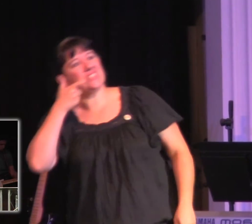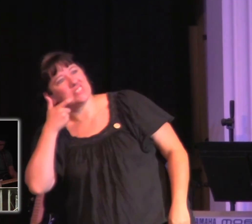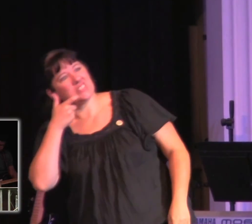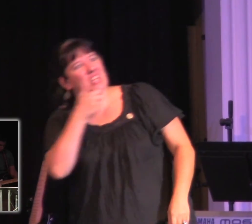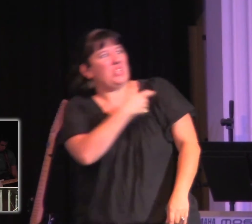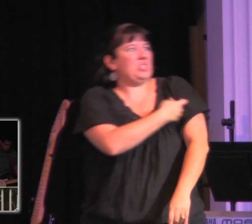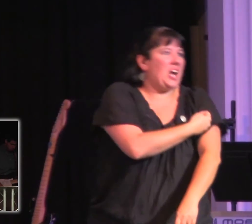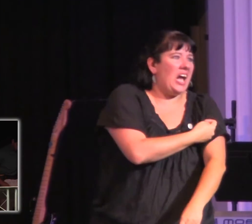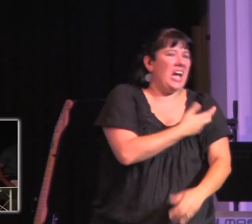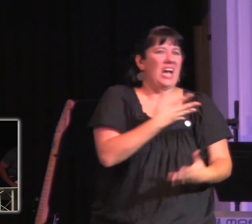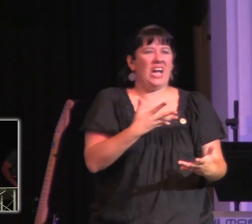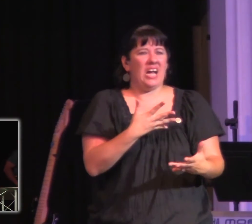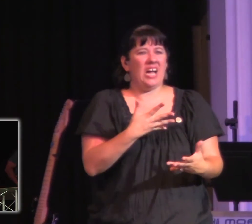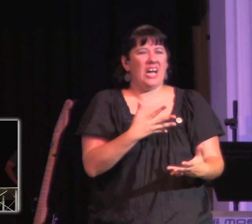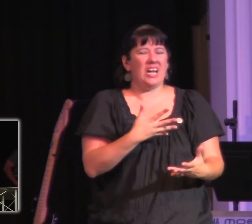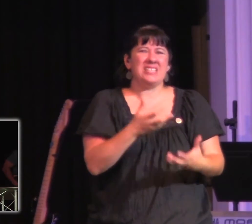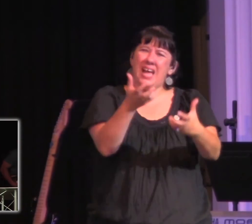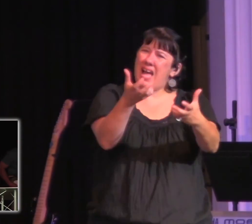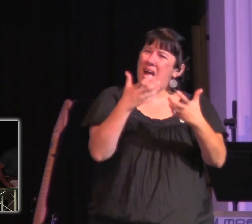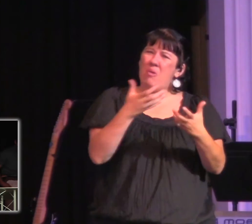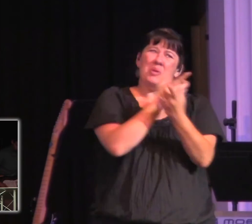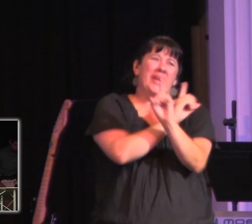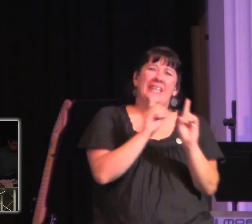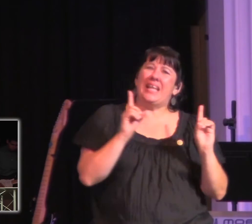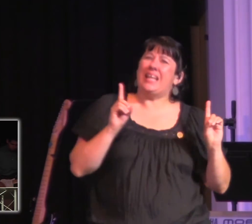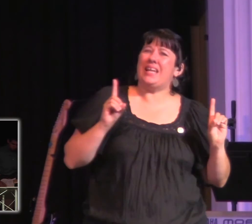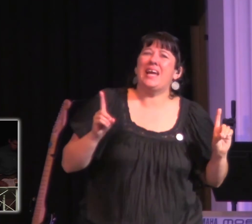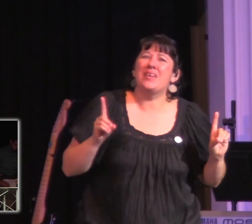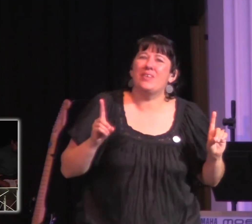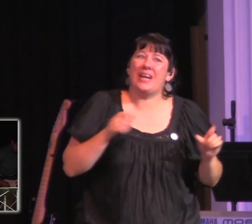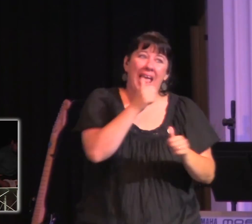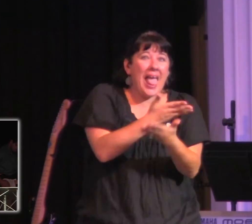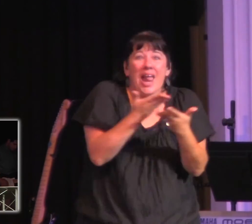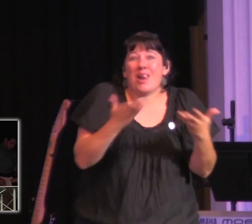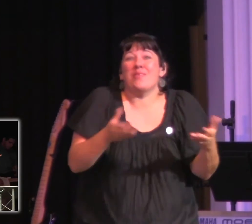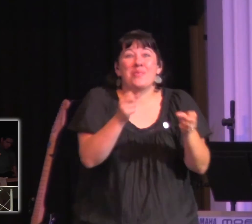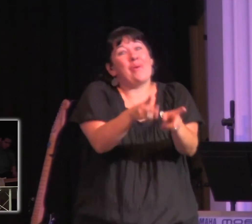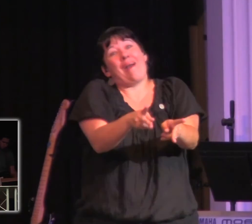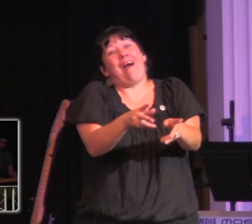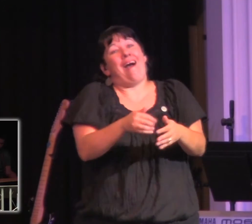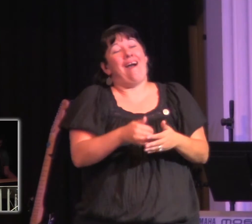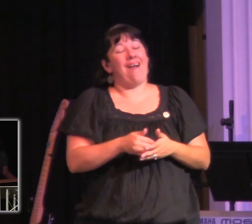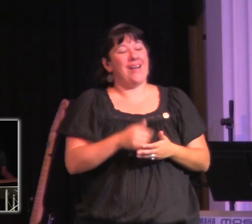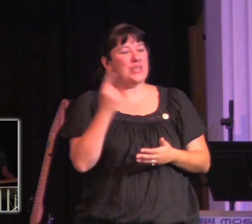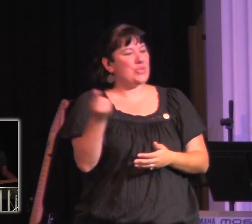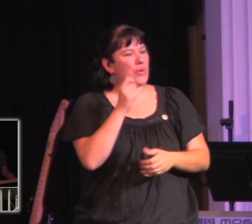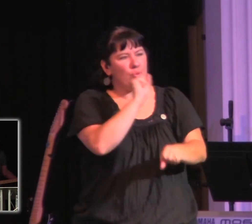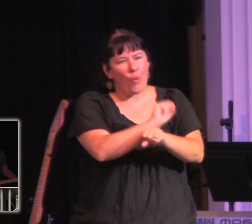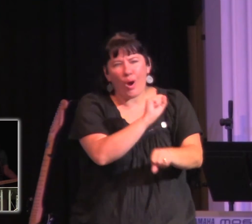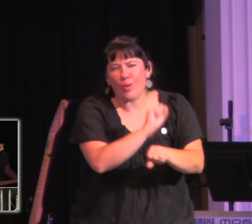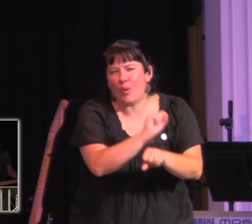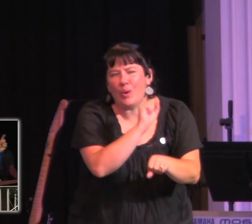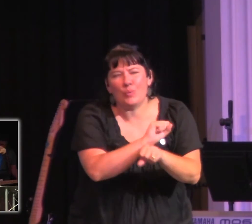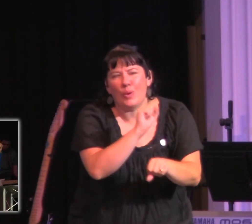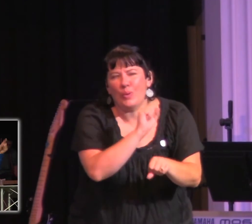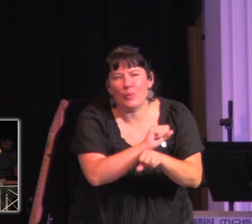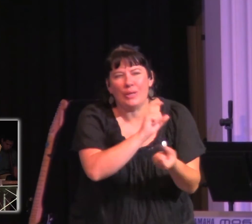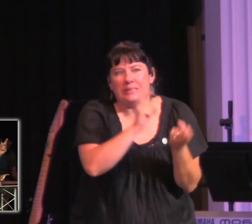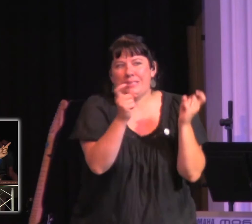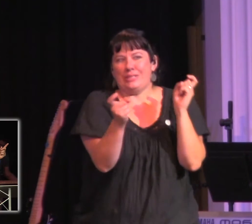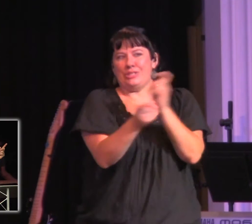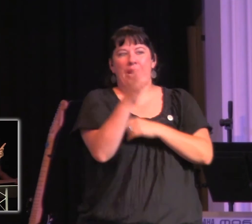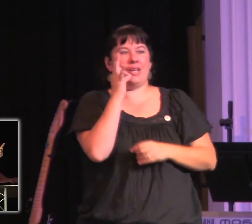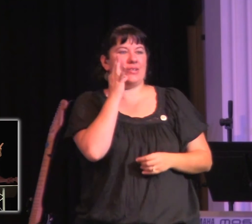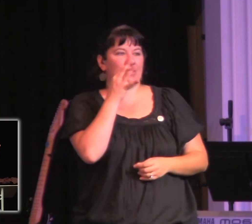from this, then everything would be okay. And we're working hard at the fruit. And God's saying, listen, you will never change